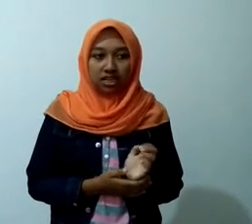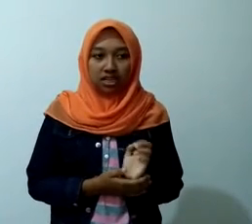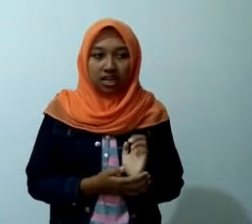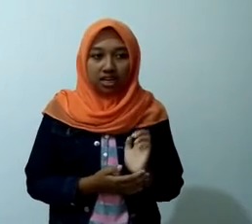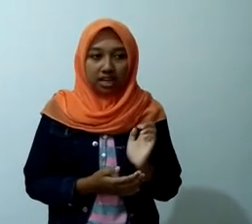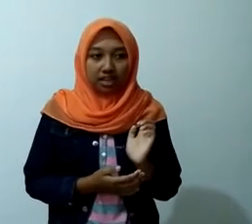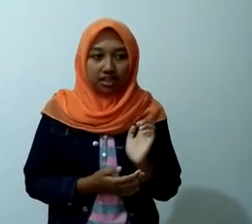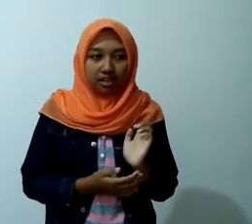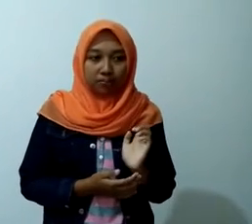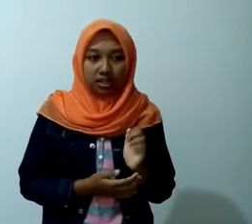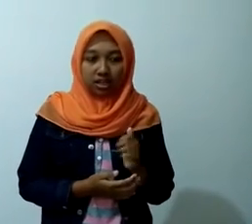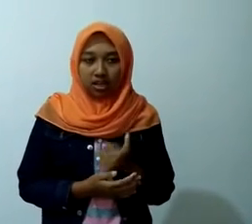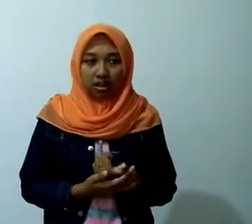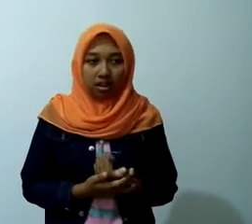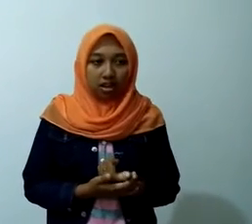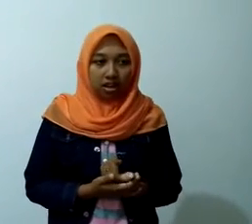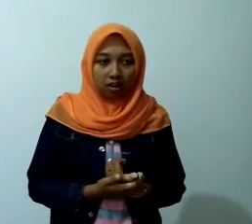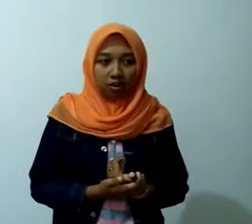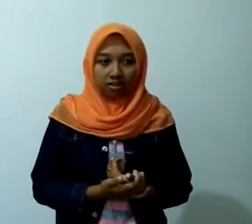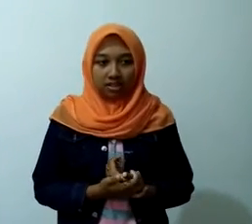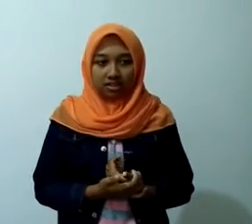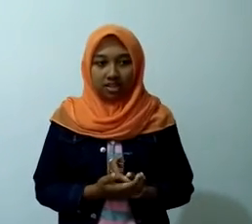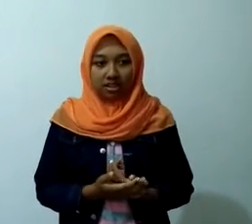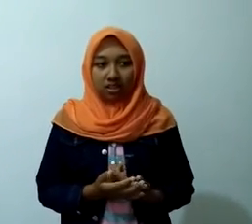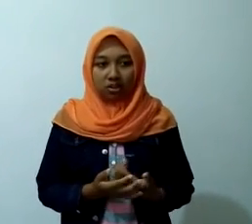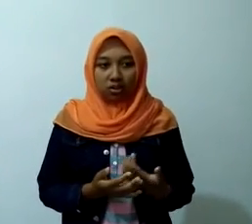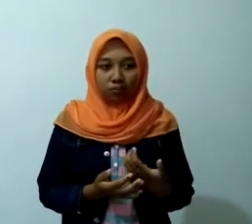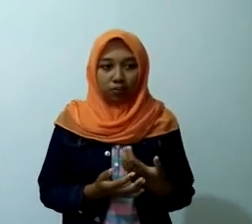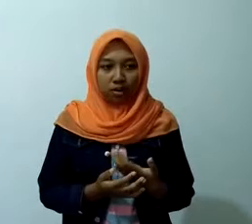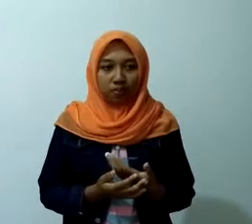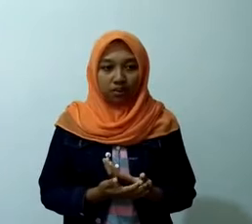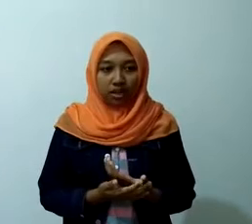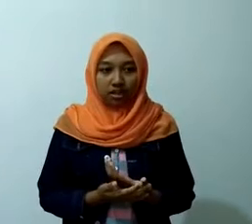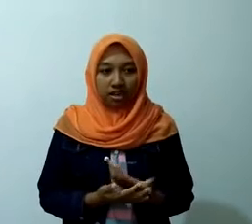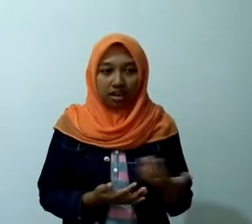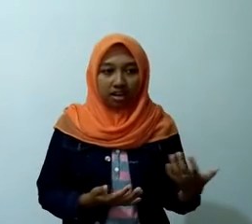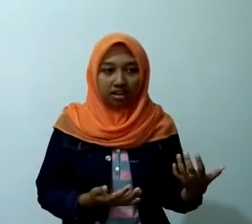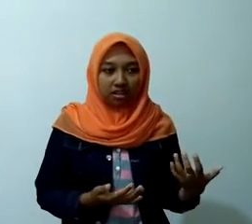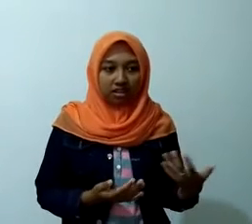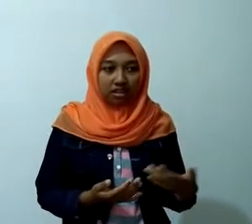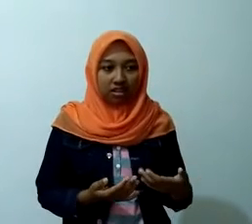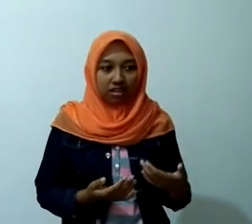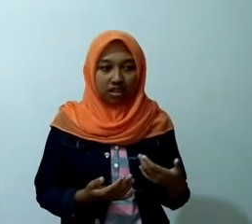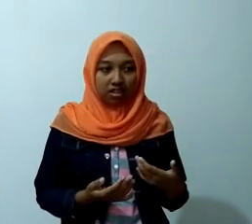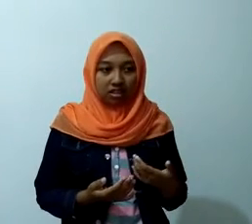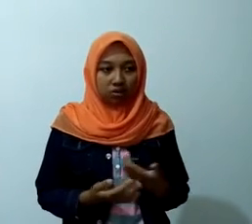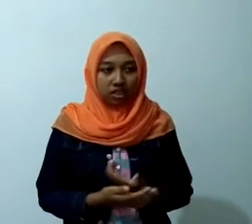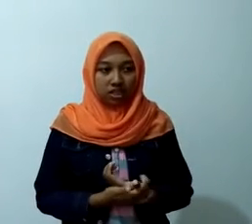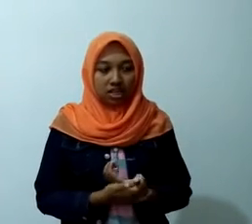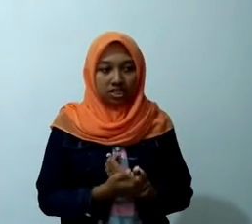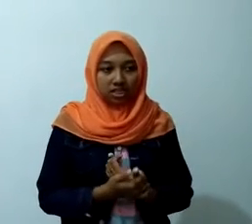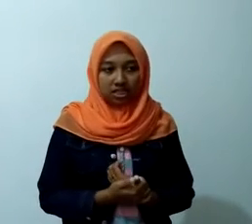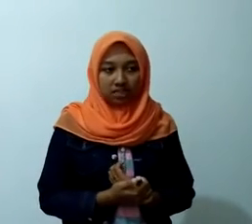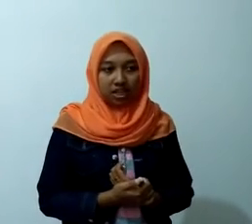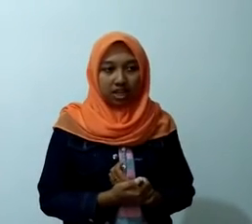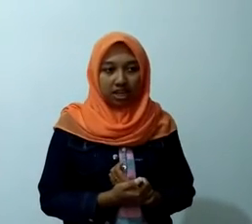document, the written material or tasks related to the problem and article related to the